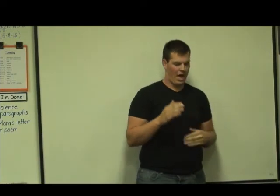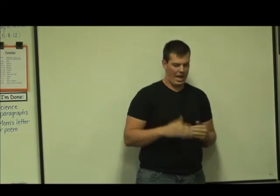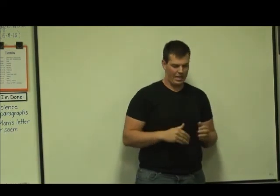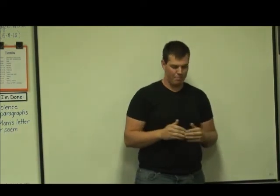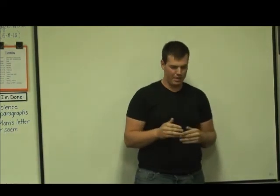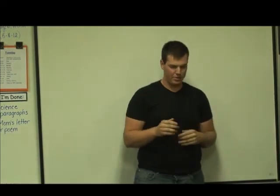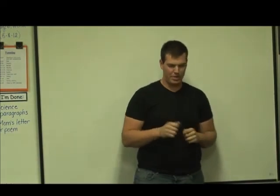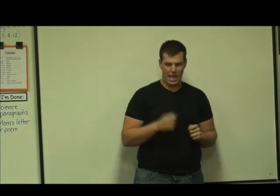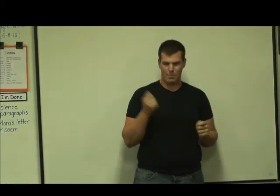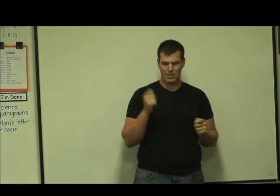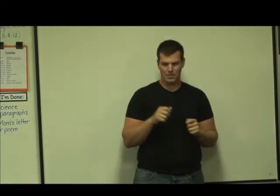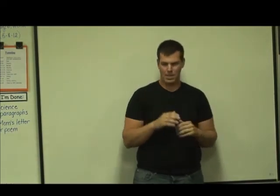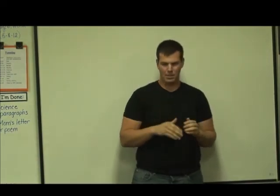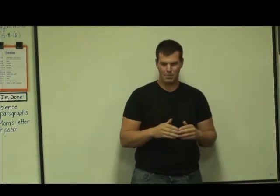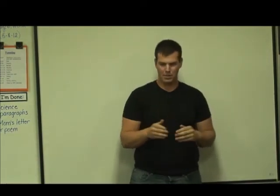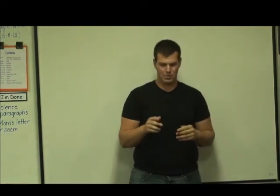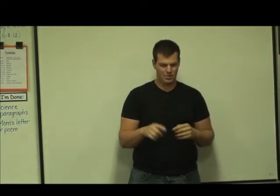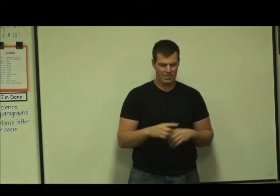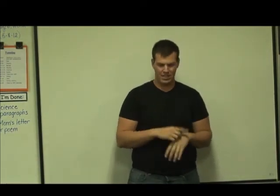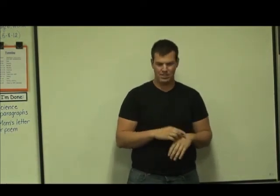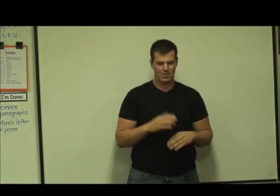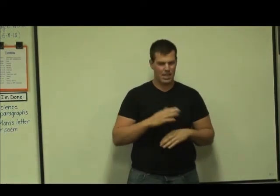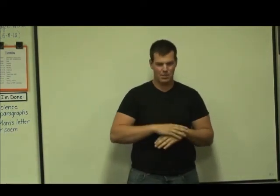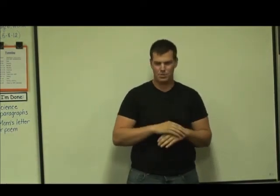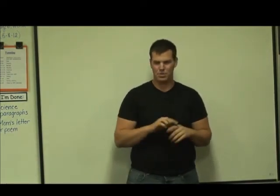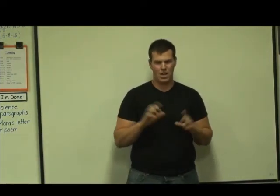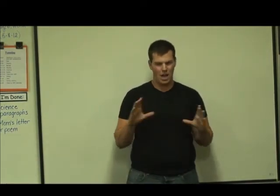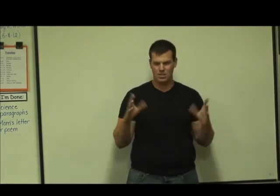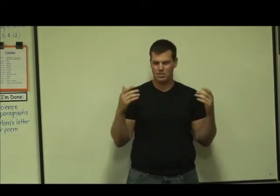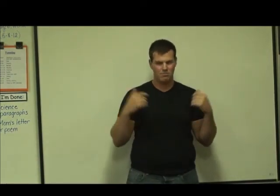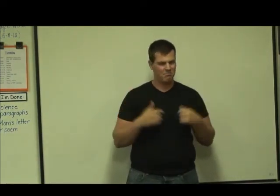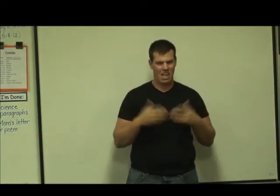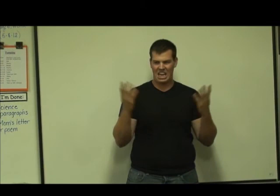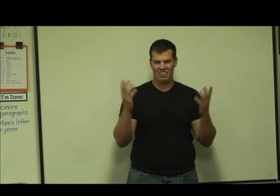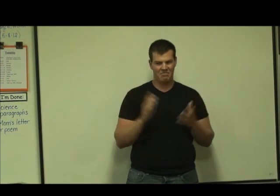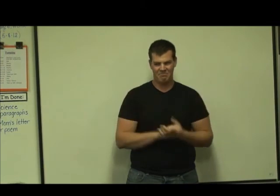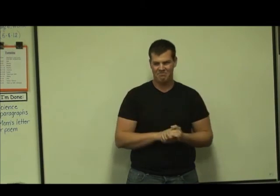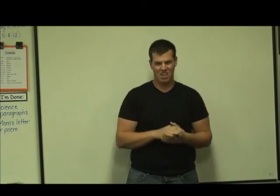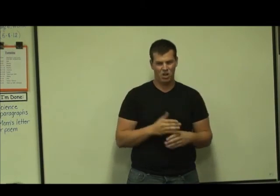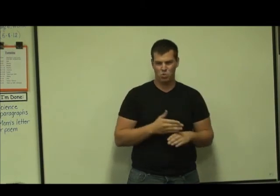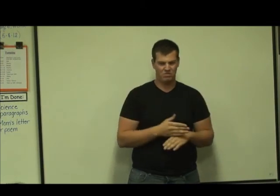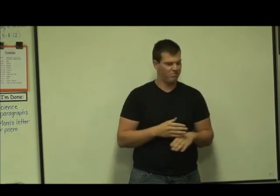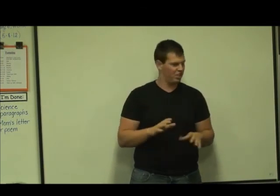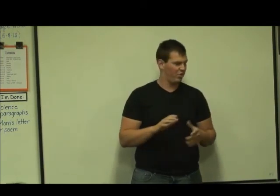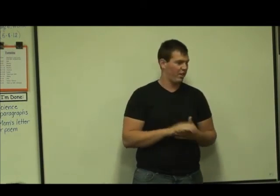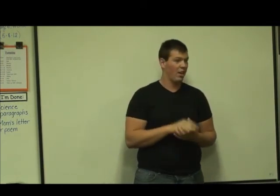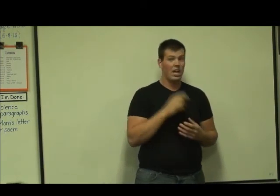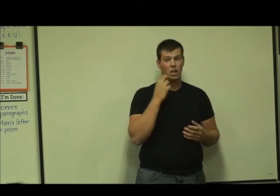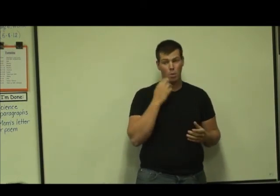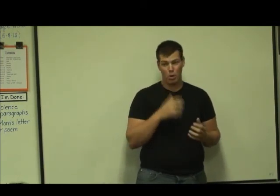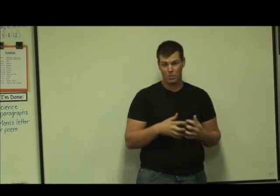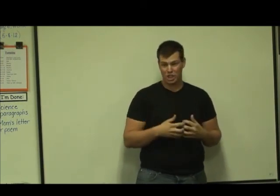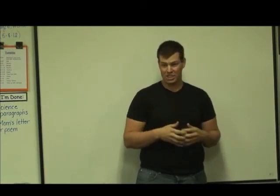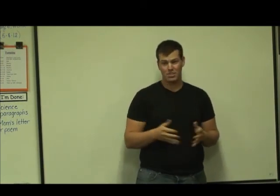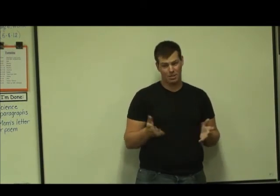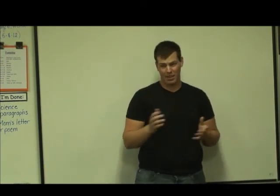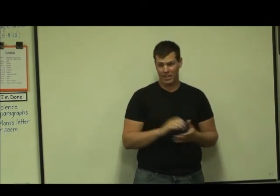I could build cabinet, I could build the table, crown, anything. Okay. I win, I do that. Go probably cheese, I'll be done.